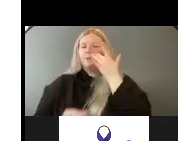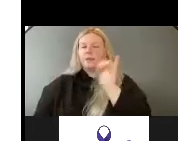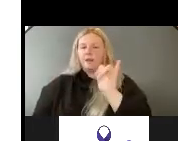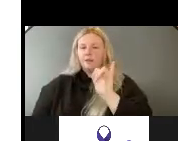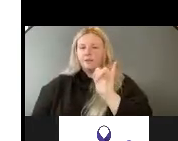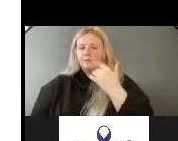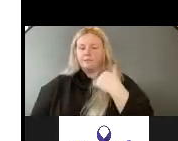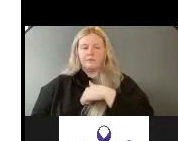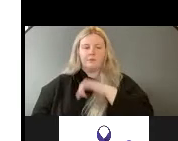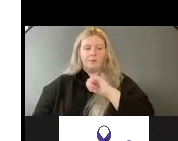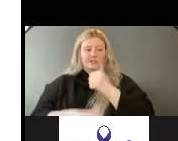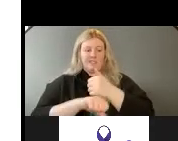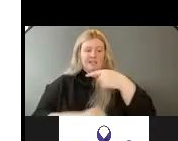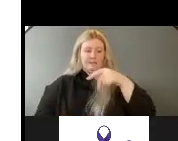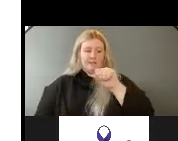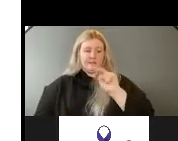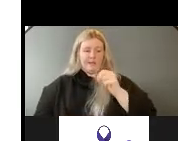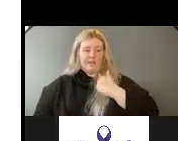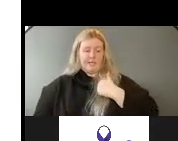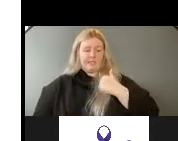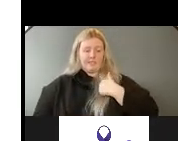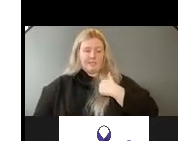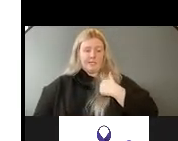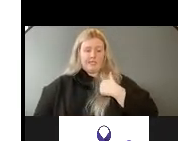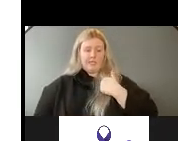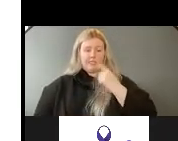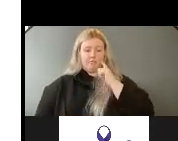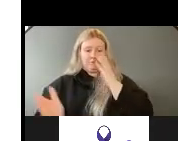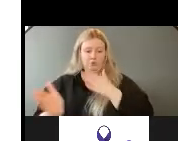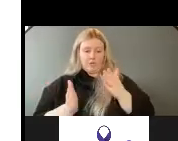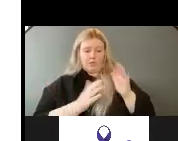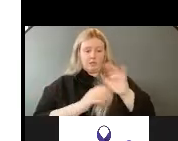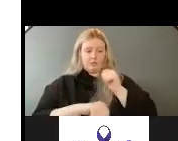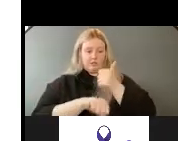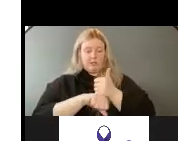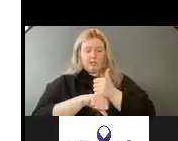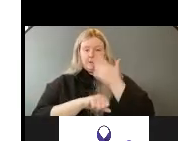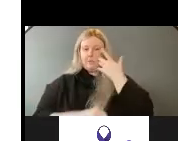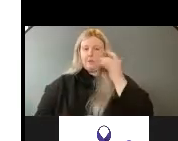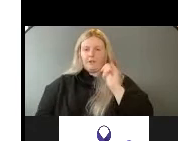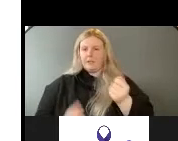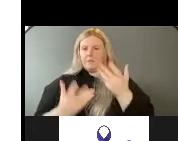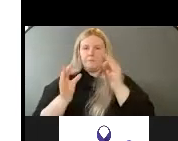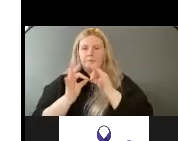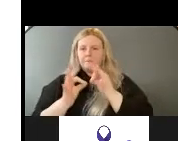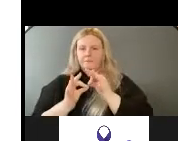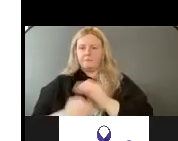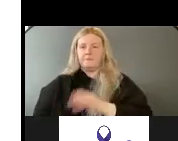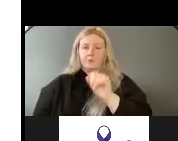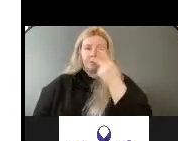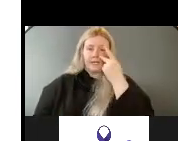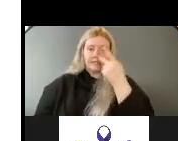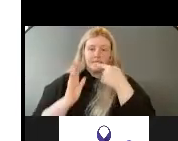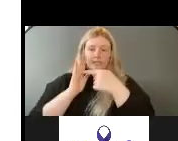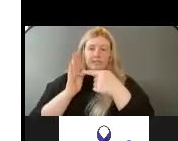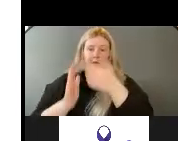of pan-Canadian infrastructure into place, given that you can see examples of it everywhere except